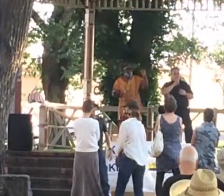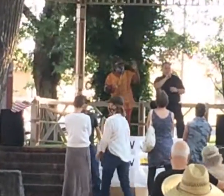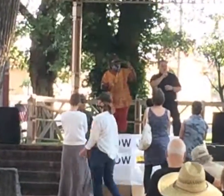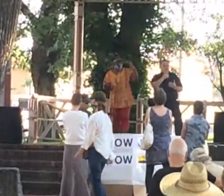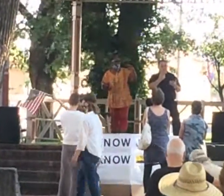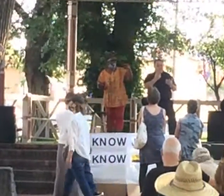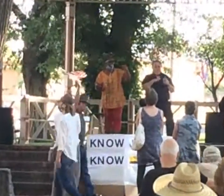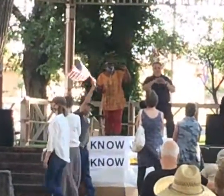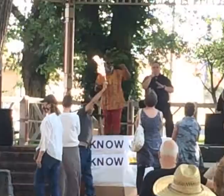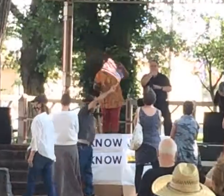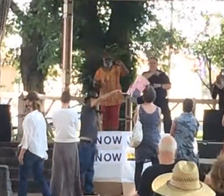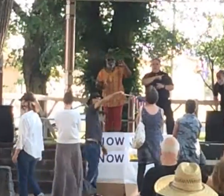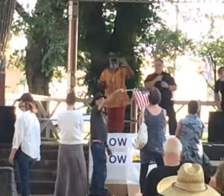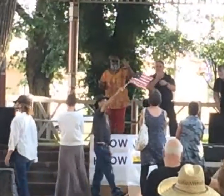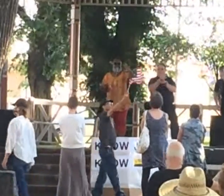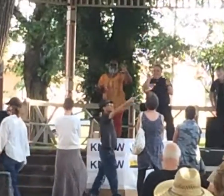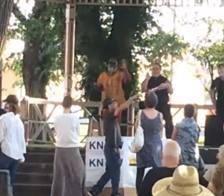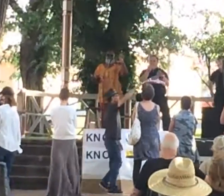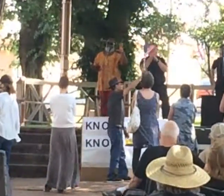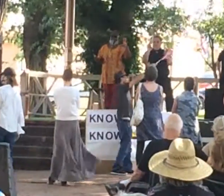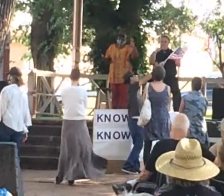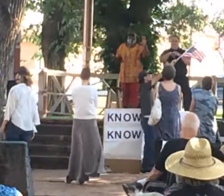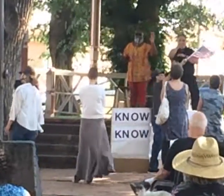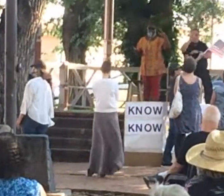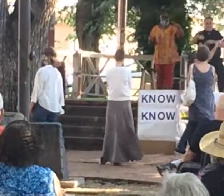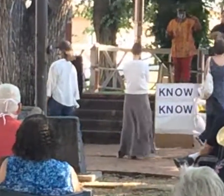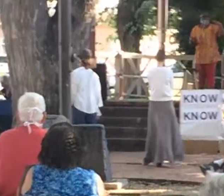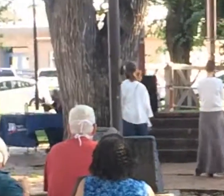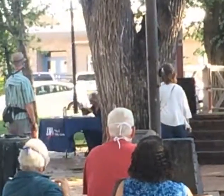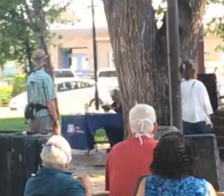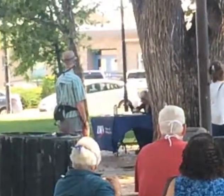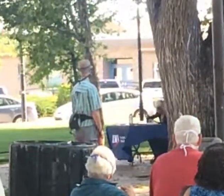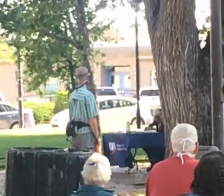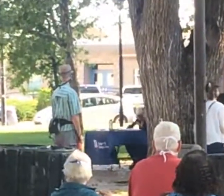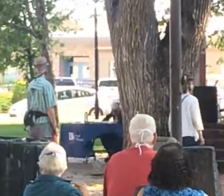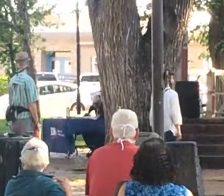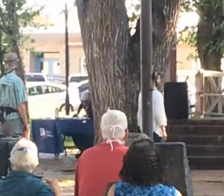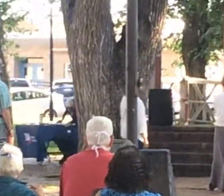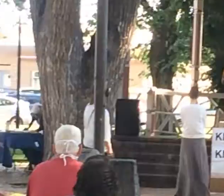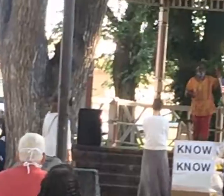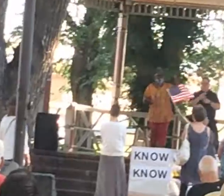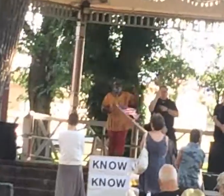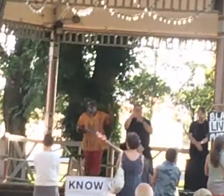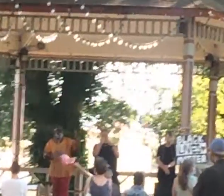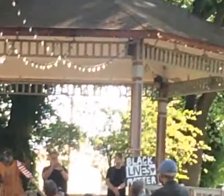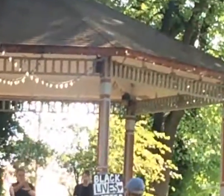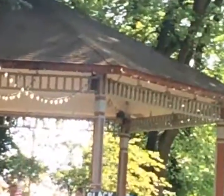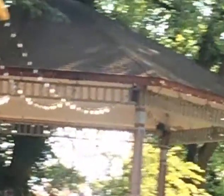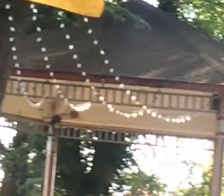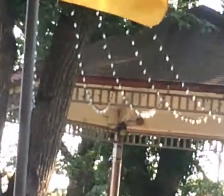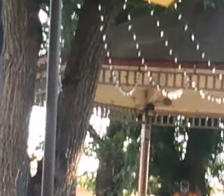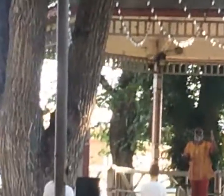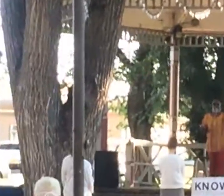actually found out that they were emancipated free in Texas. We had been free 2 years prior,